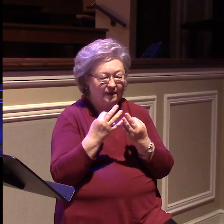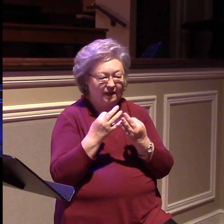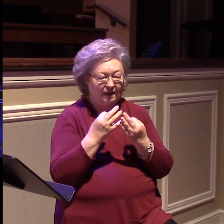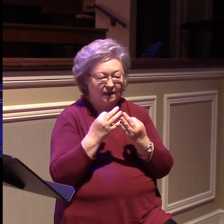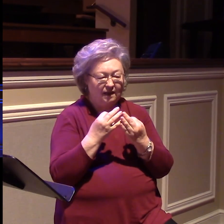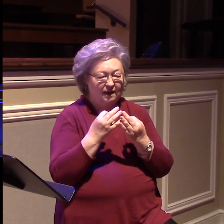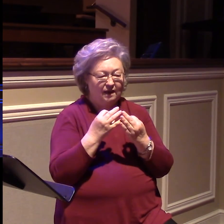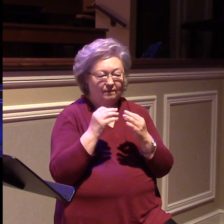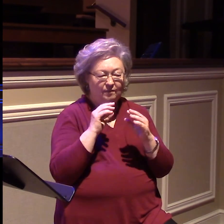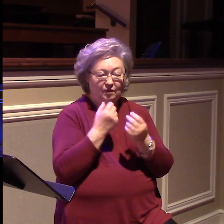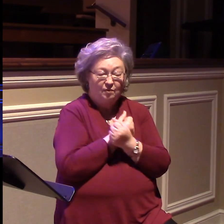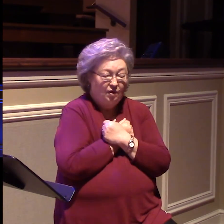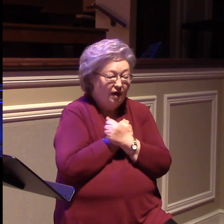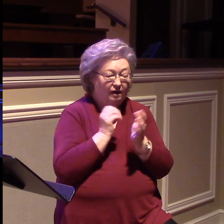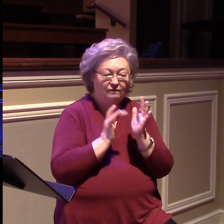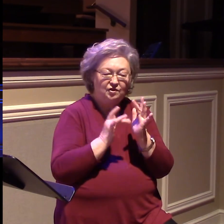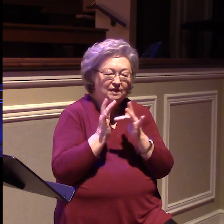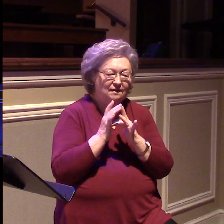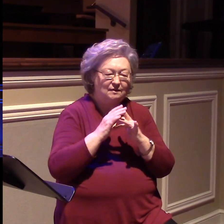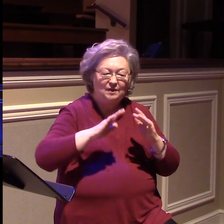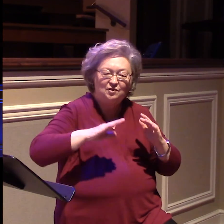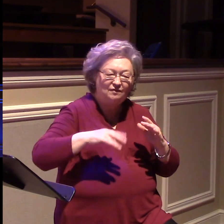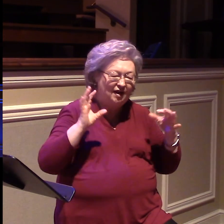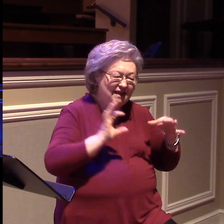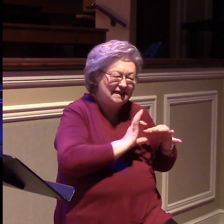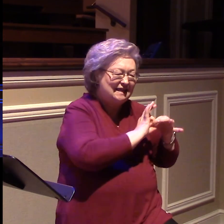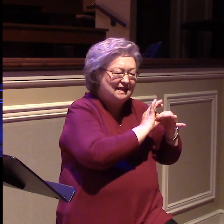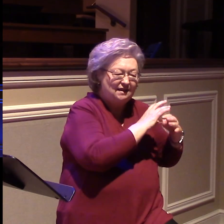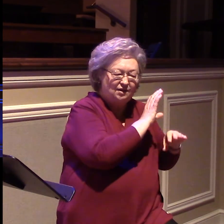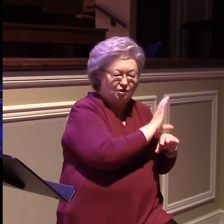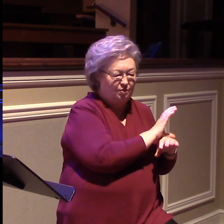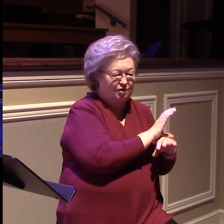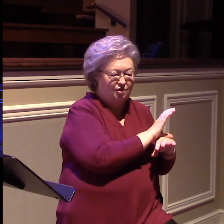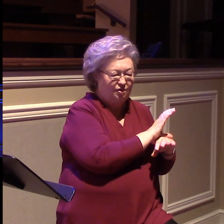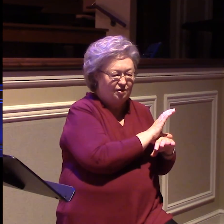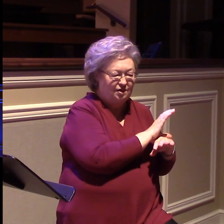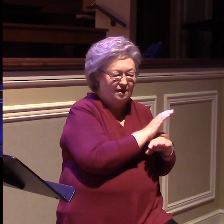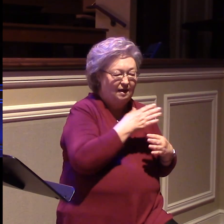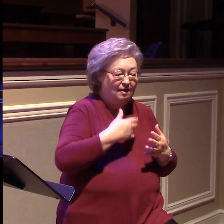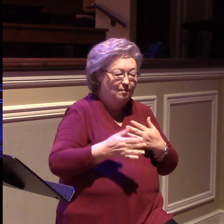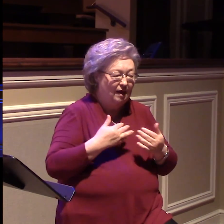to a church. Maybe you just moved here. Maybe you've gone through a hard season. Whatever it is,